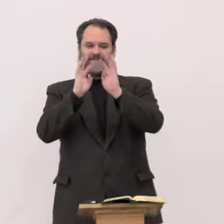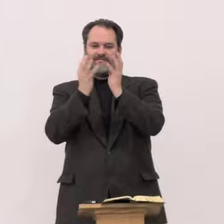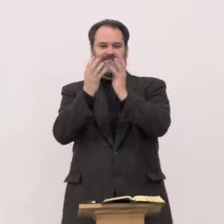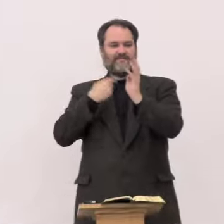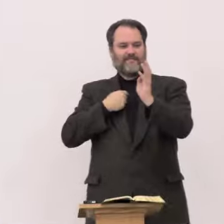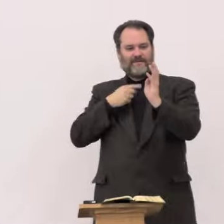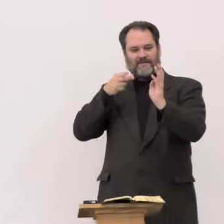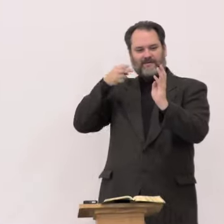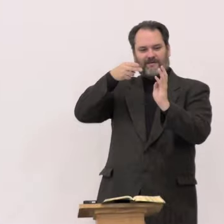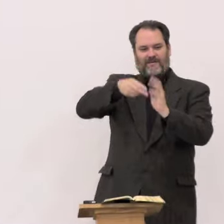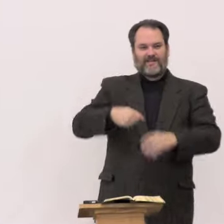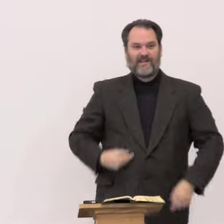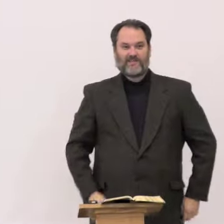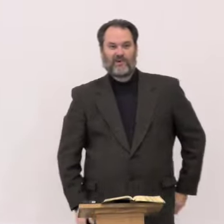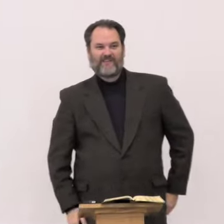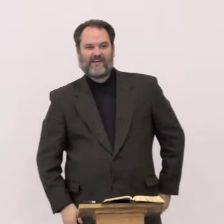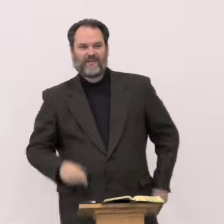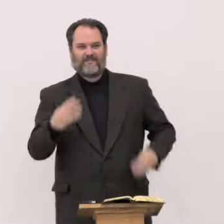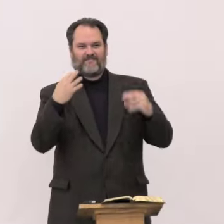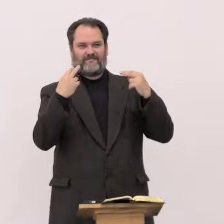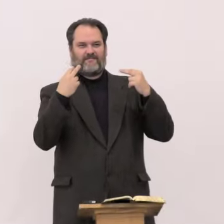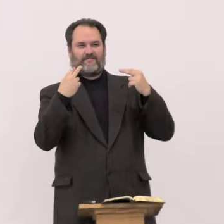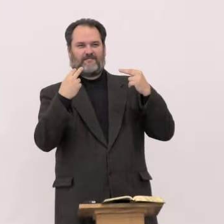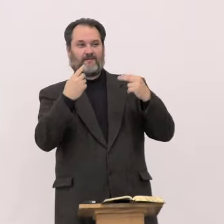you know, mouth words and stuff, and